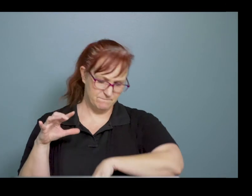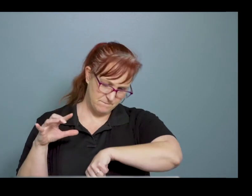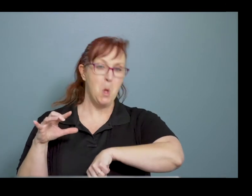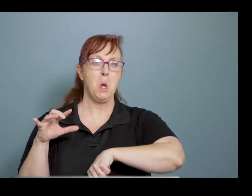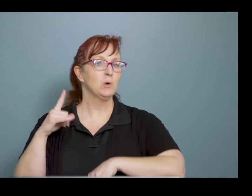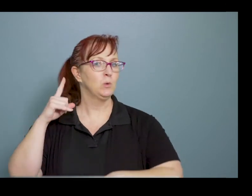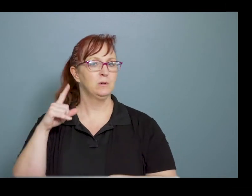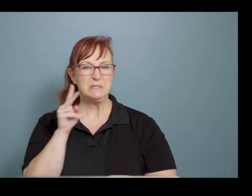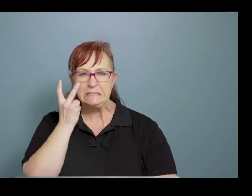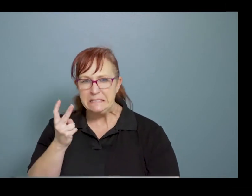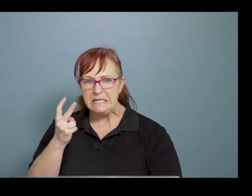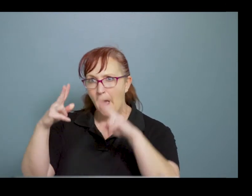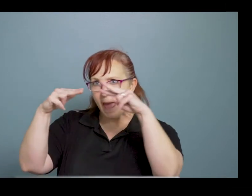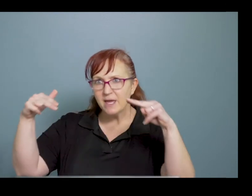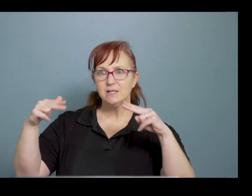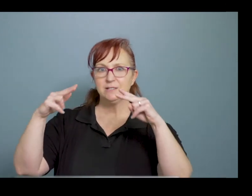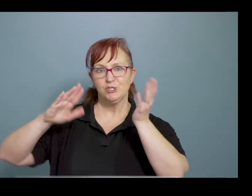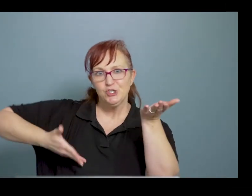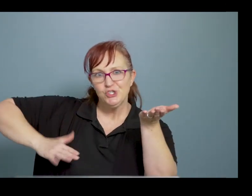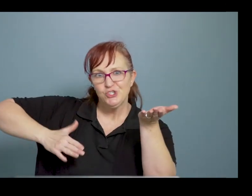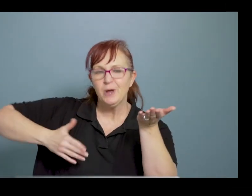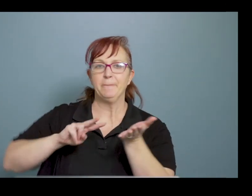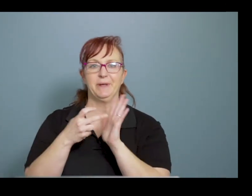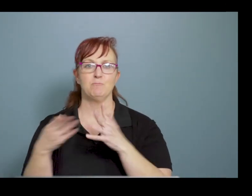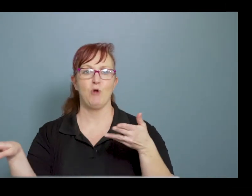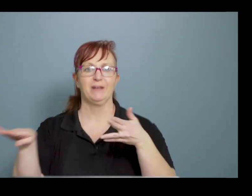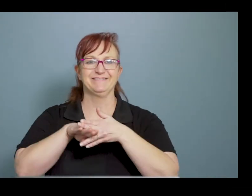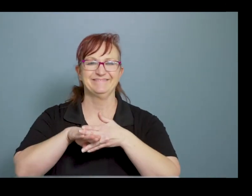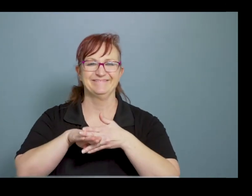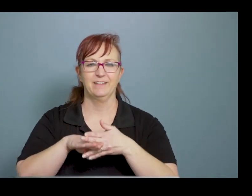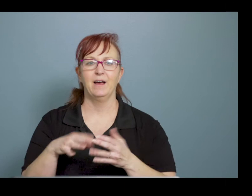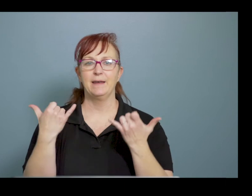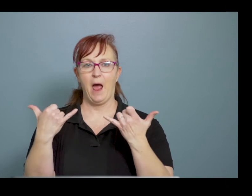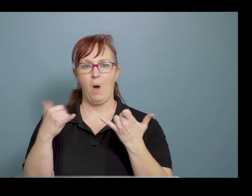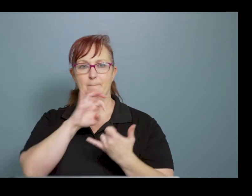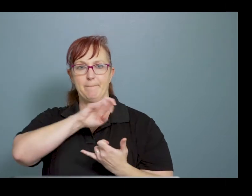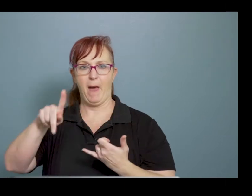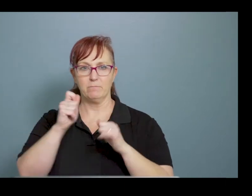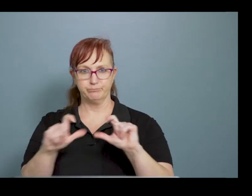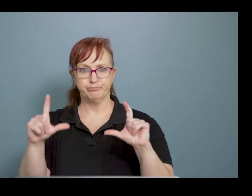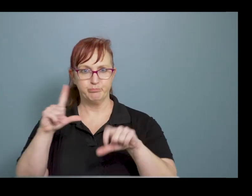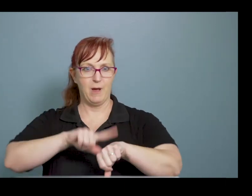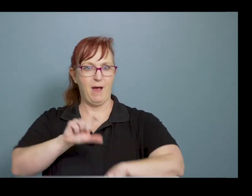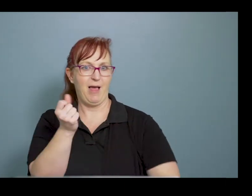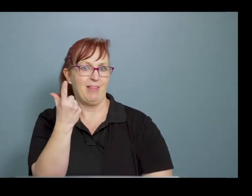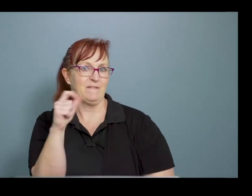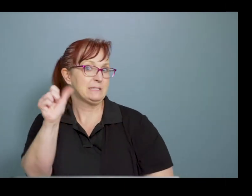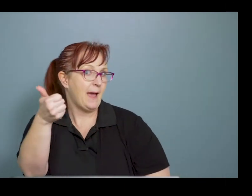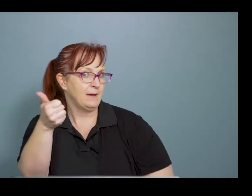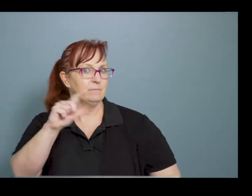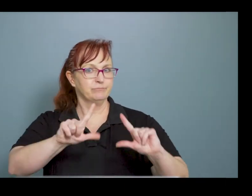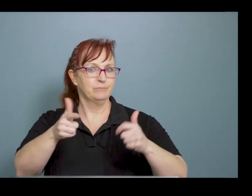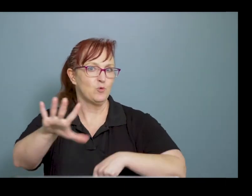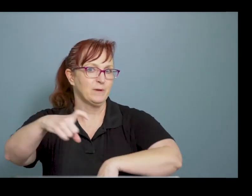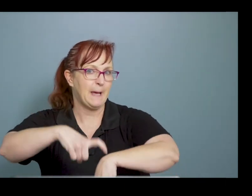The sound of bacon lets us know that we have 5 minutes. At 11:10, we will reconvene, and it will be your